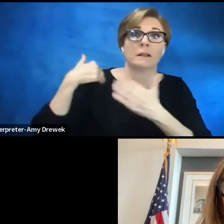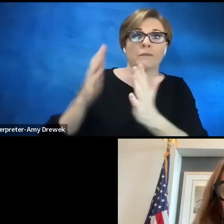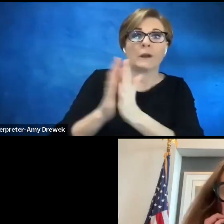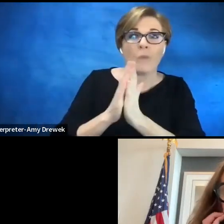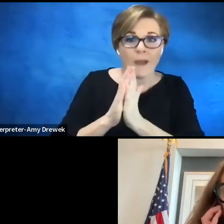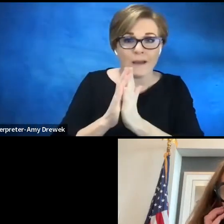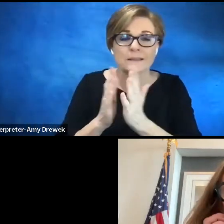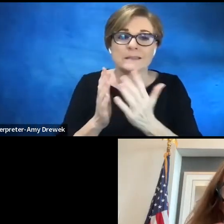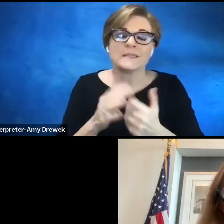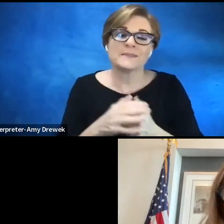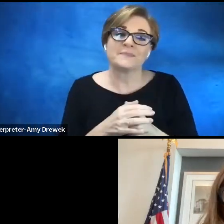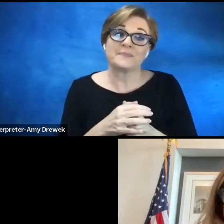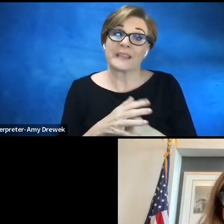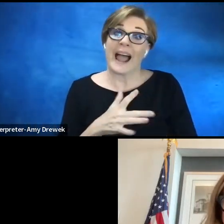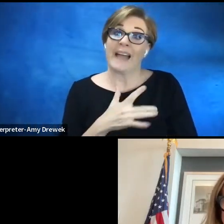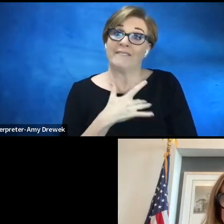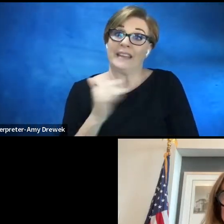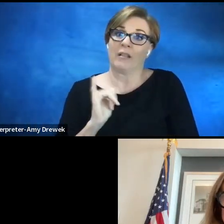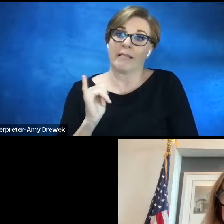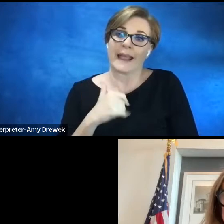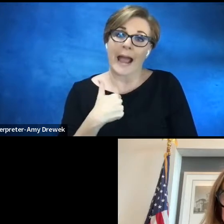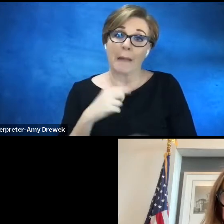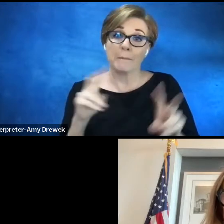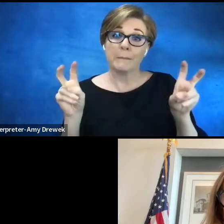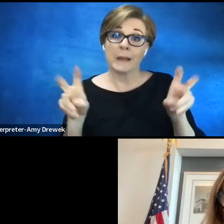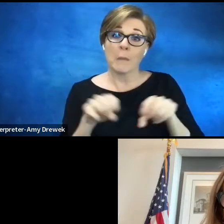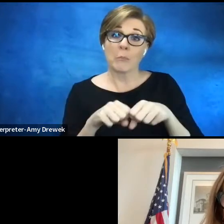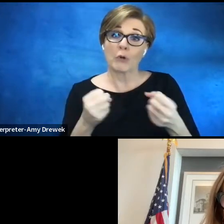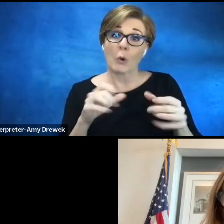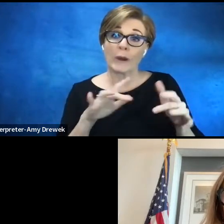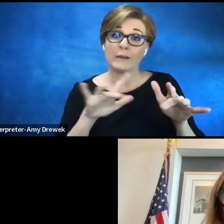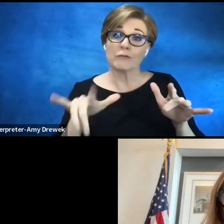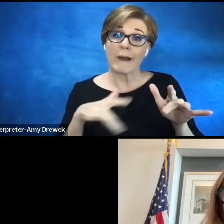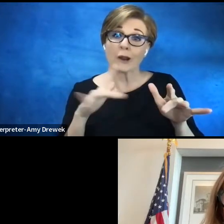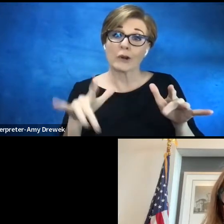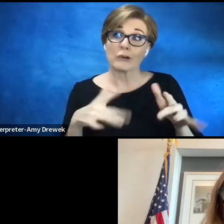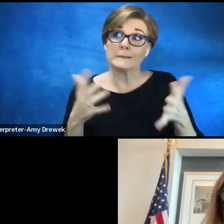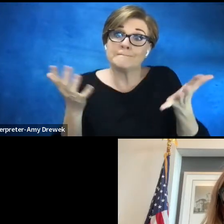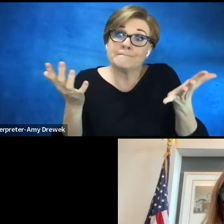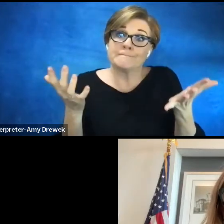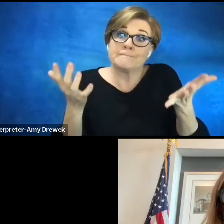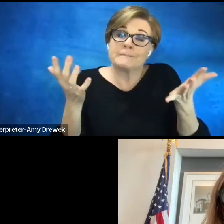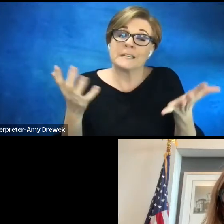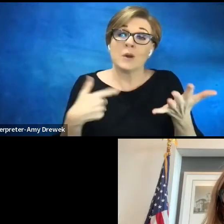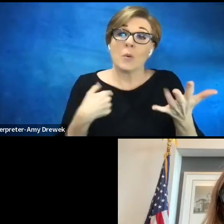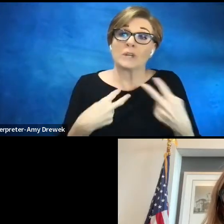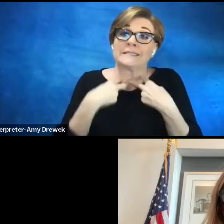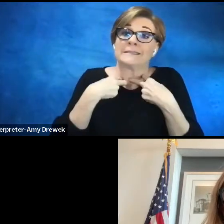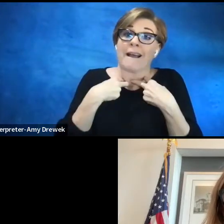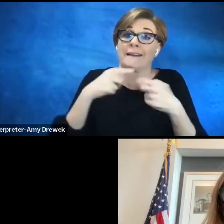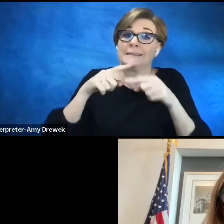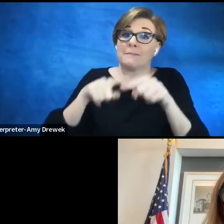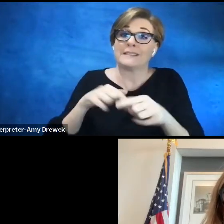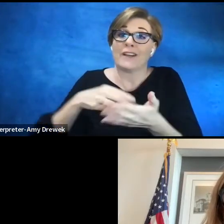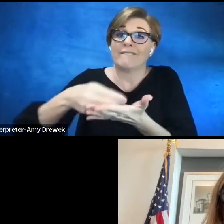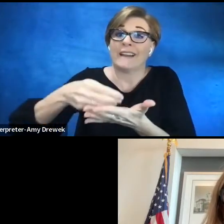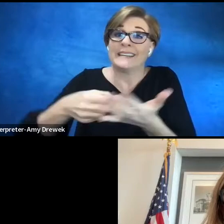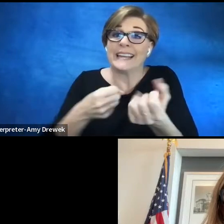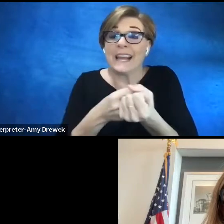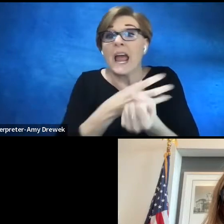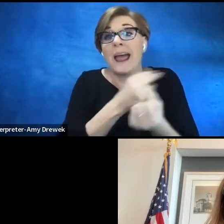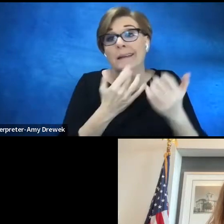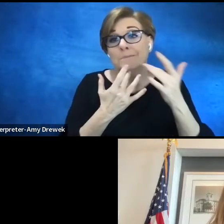And I feel a bit like a broken record. We're just as limited as the funding and I think the staff to do it. But I think